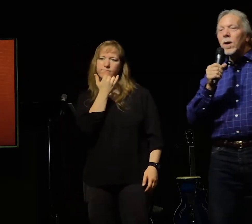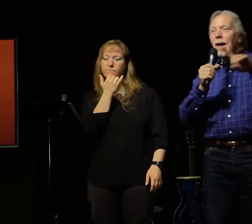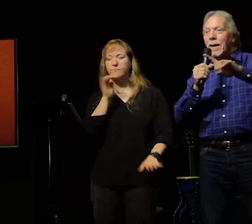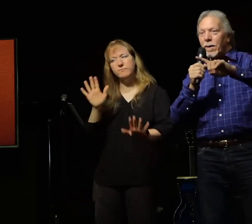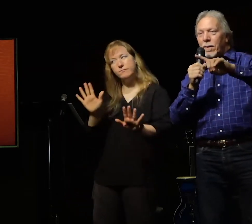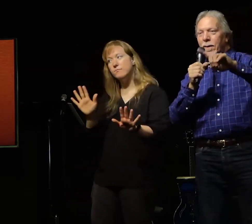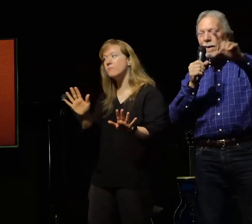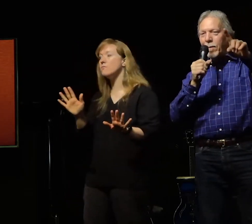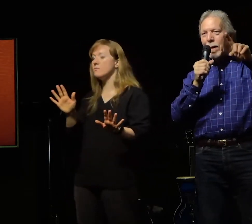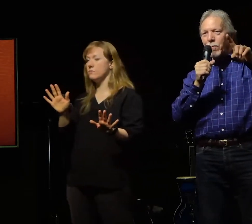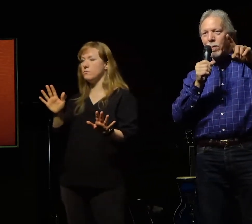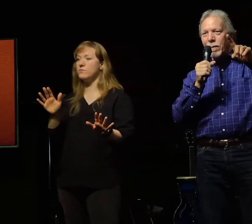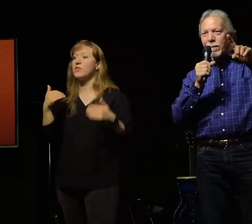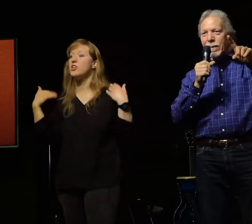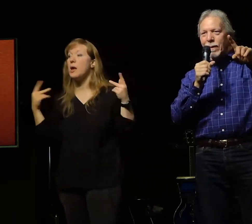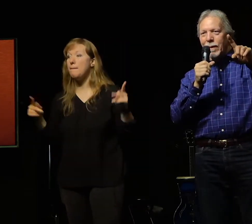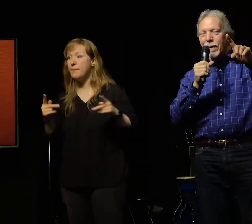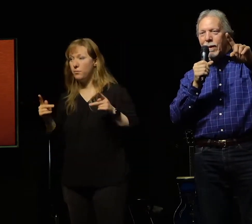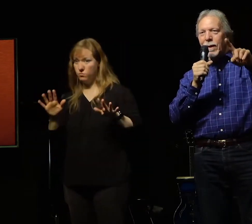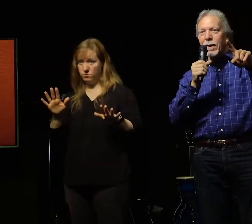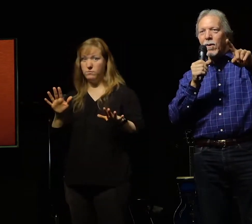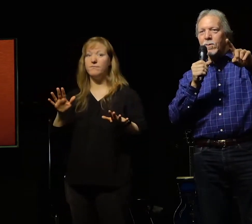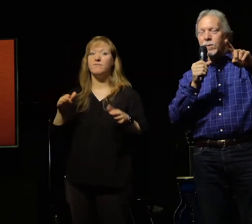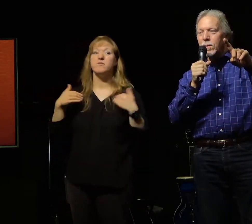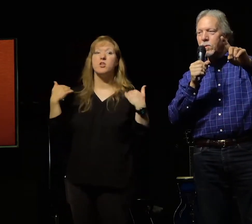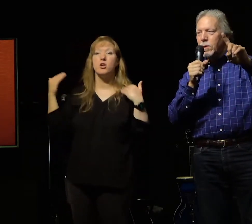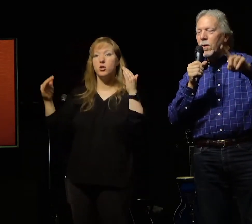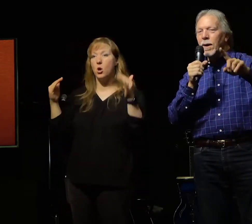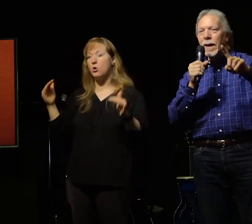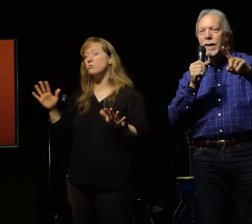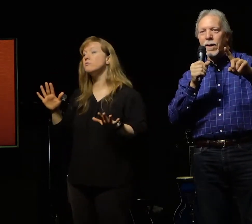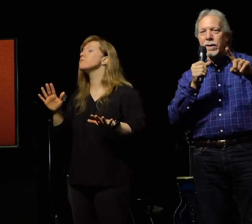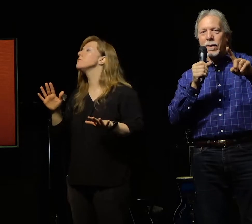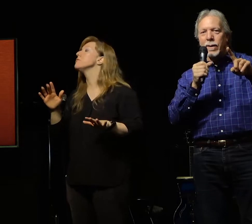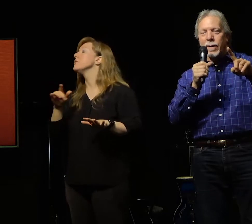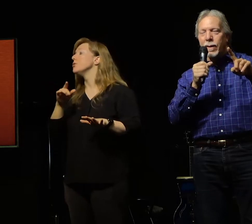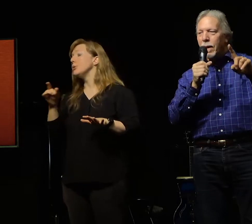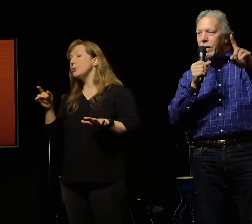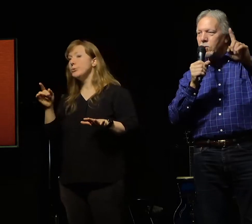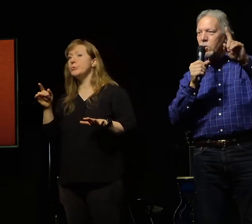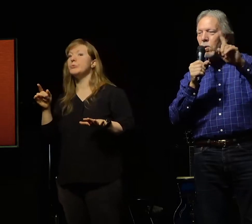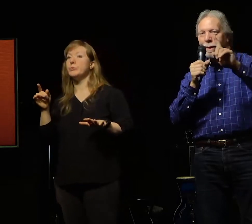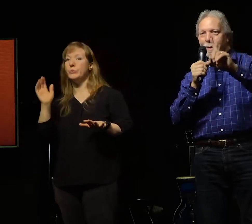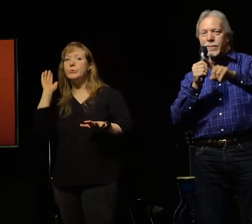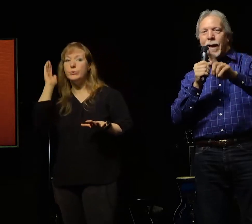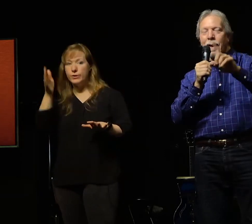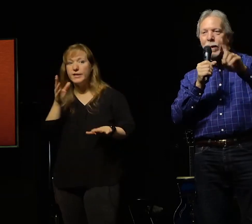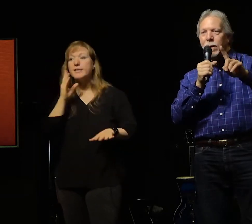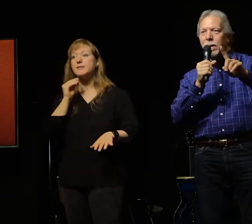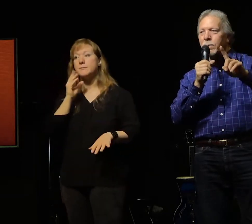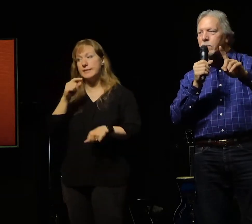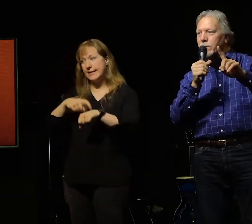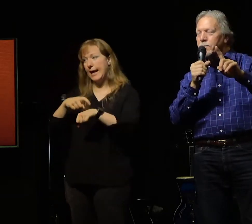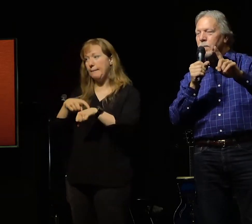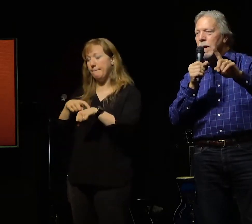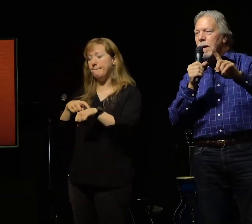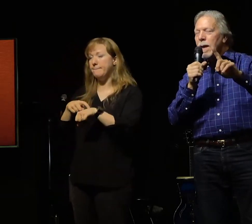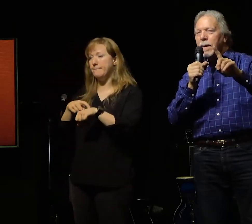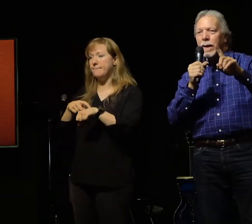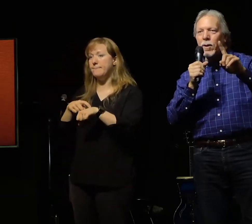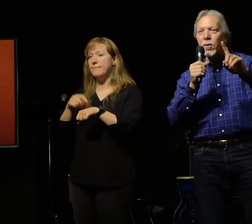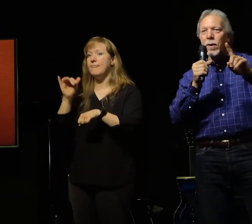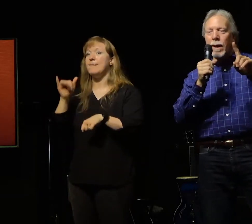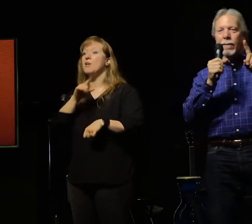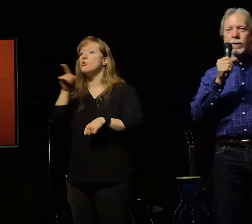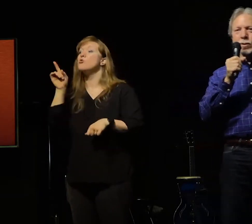Sooner or later, young people, young adults, sooner or later, there's going to be a time that comes